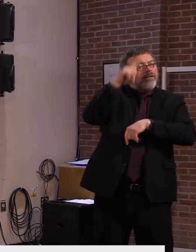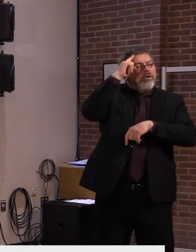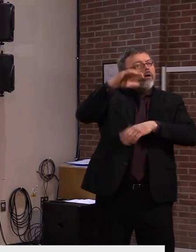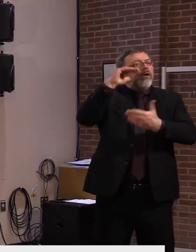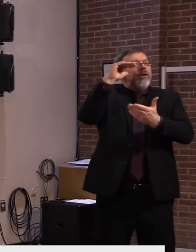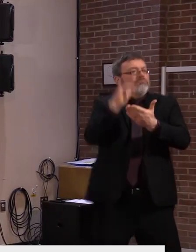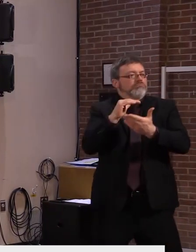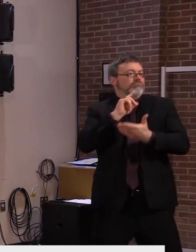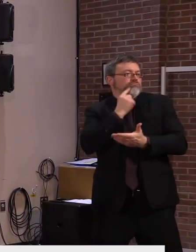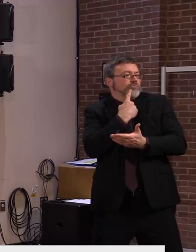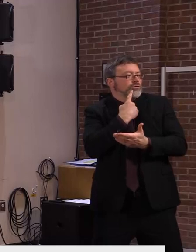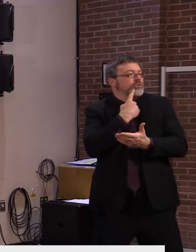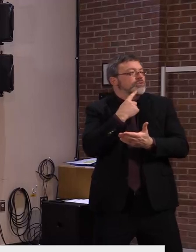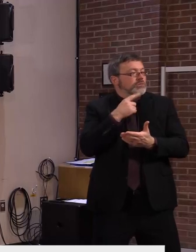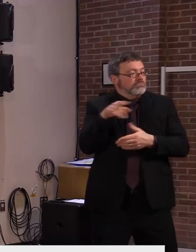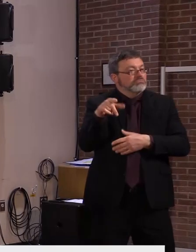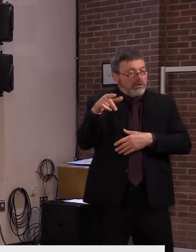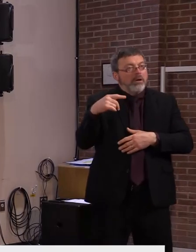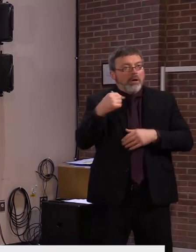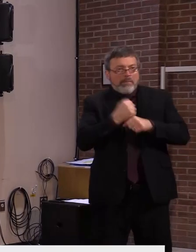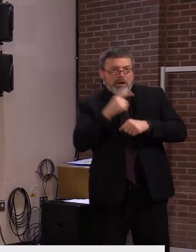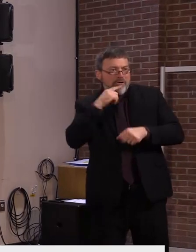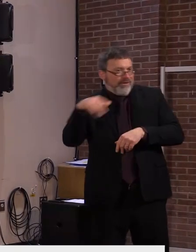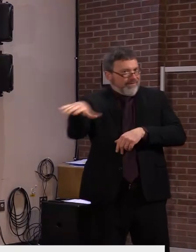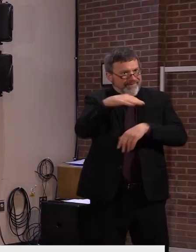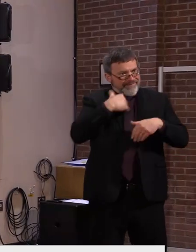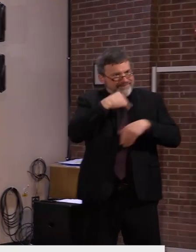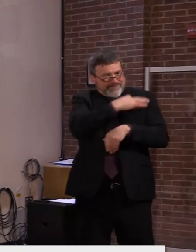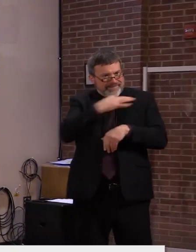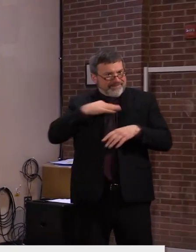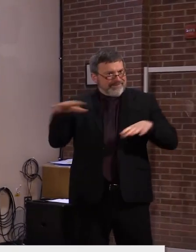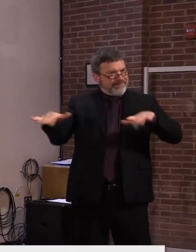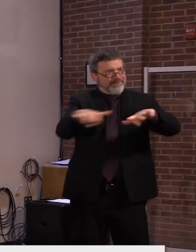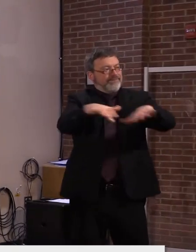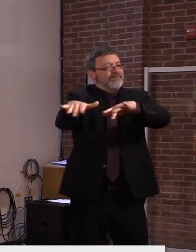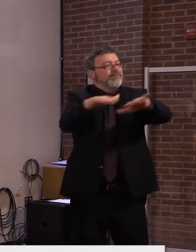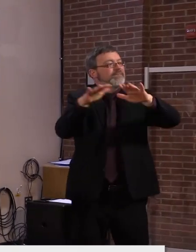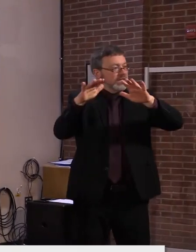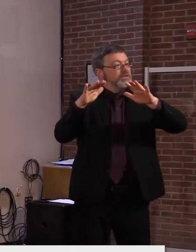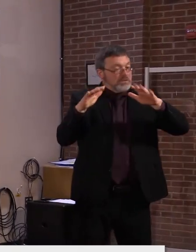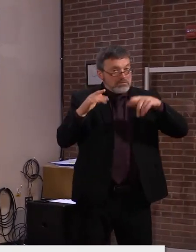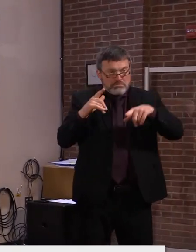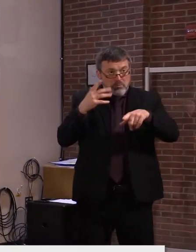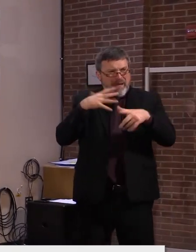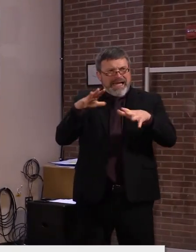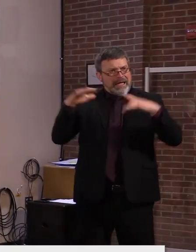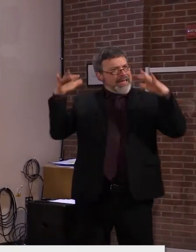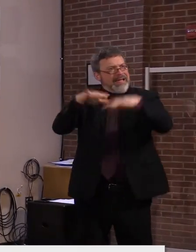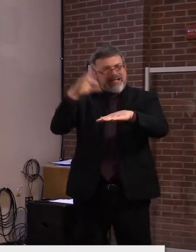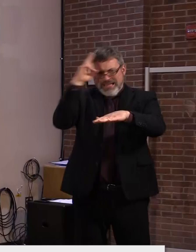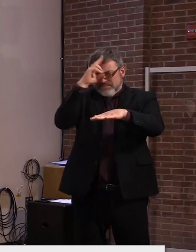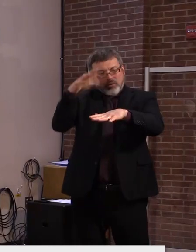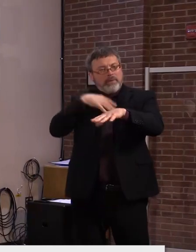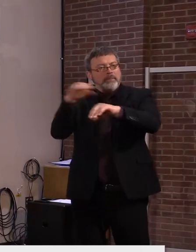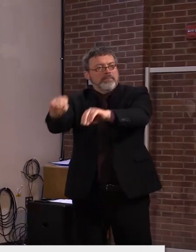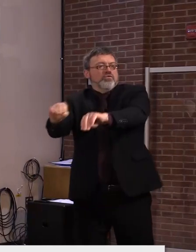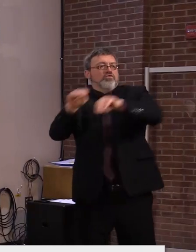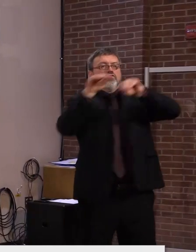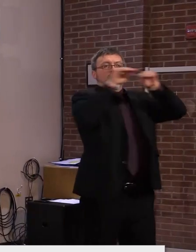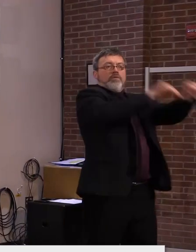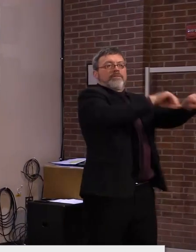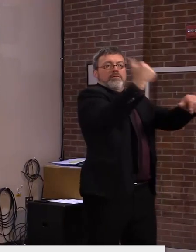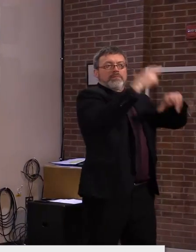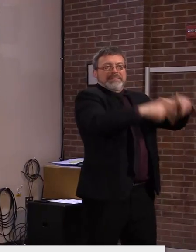on hospitals. This helped people who were ready to move out of the hospital to other facilities and freed up